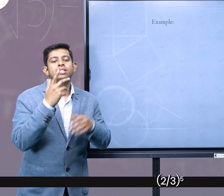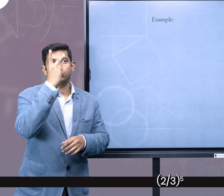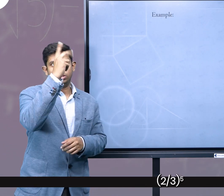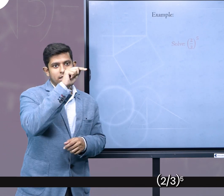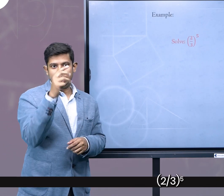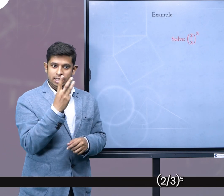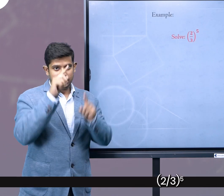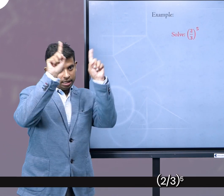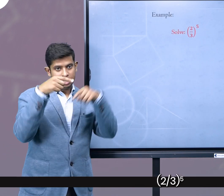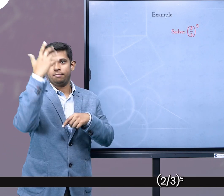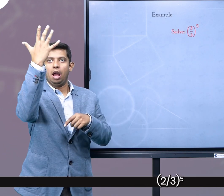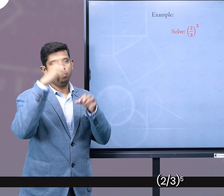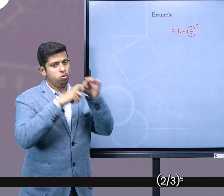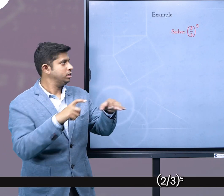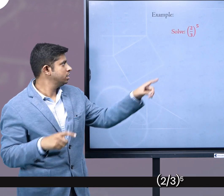by 3 whole to the power of 5.